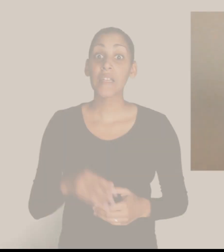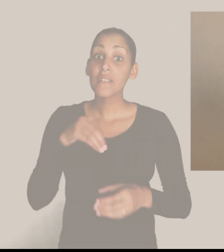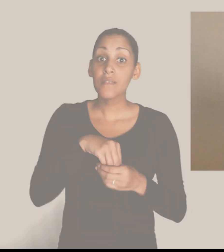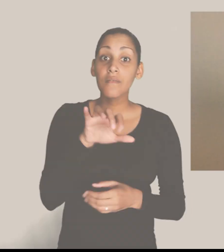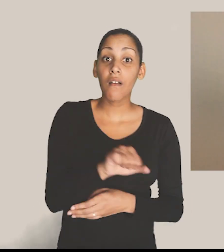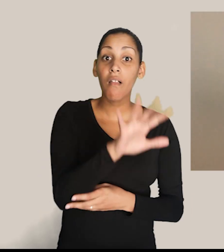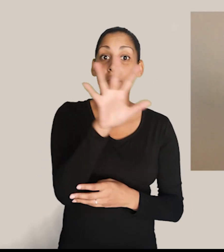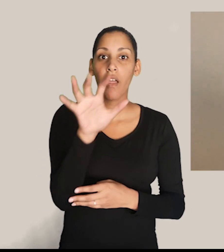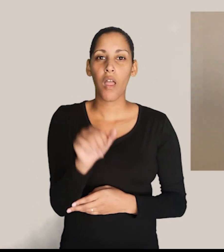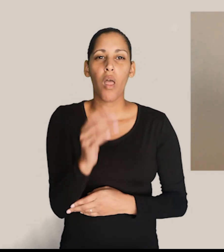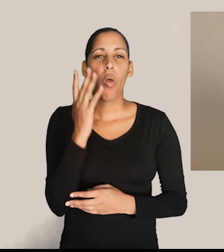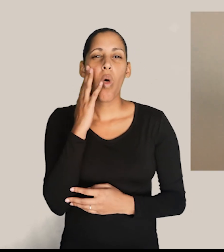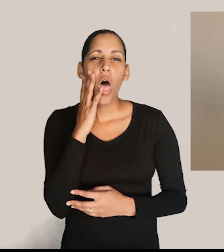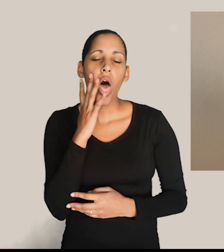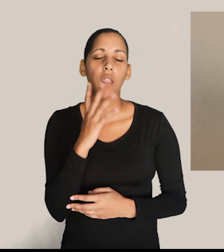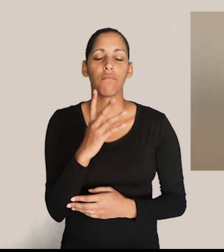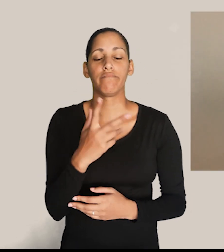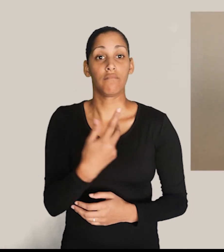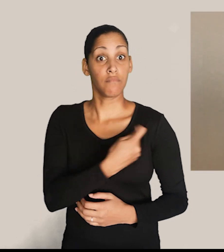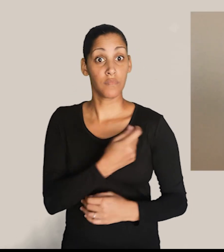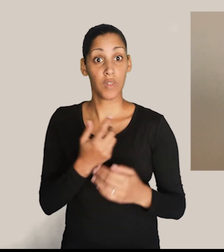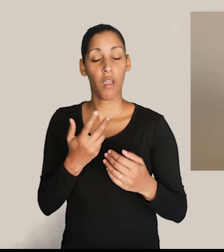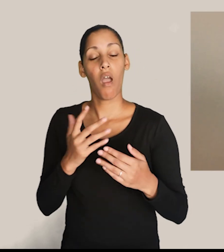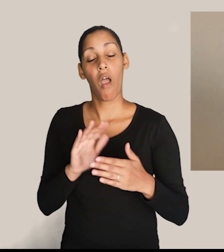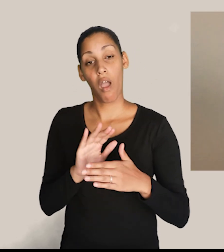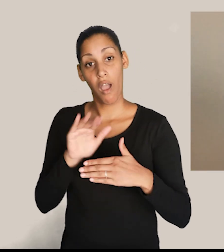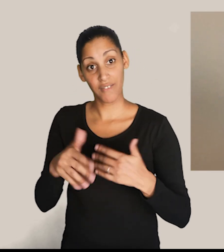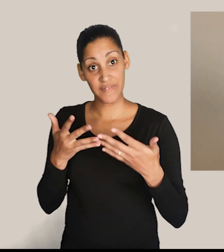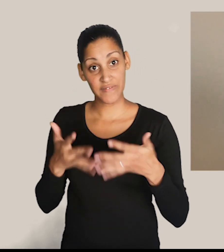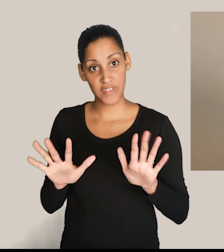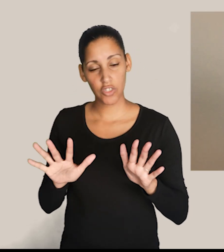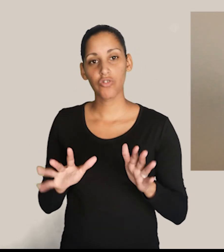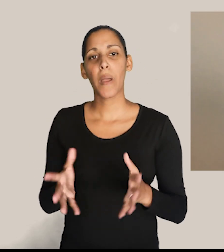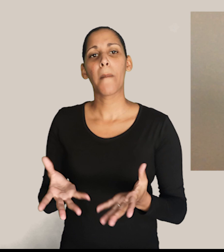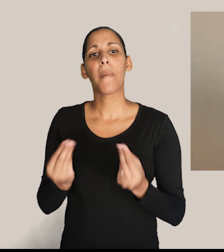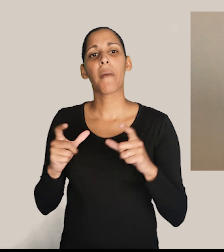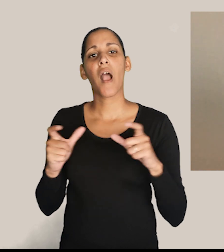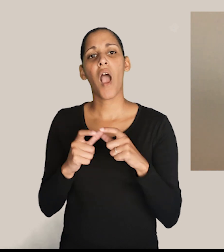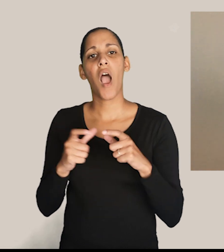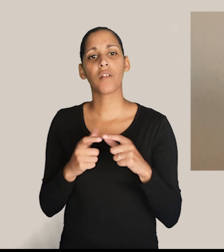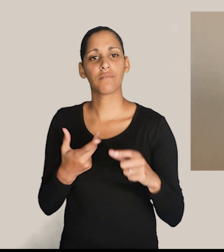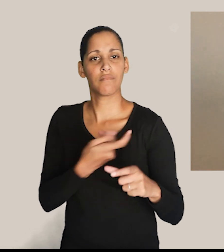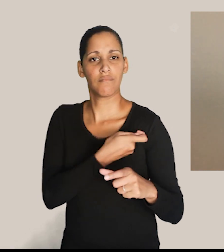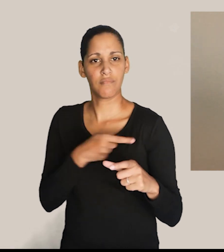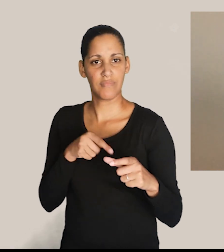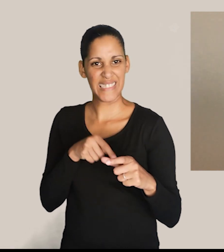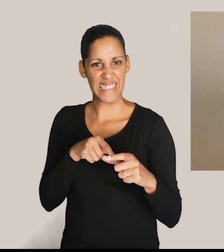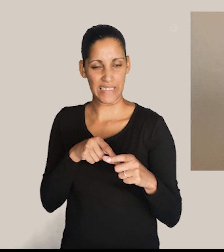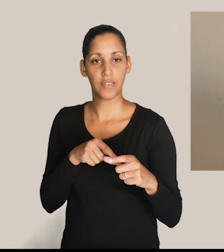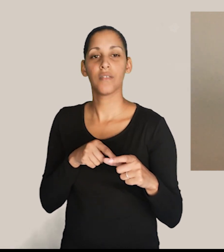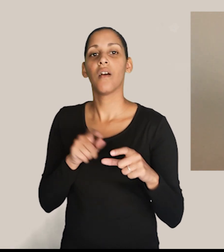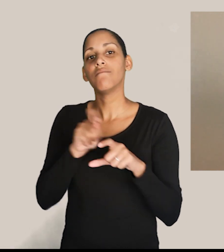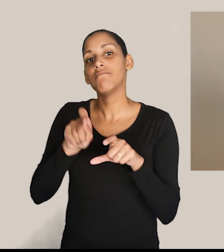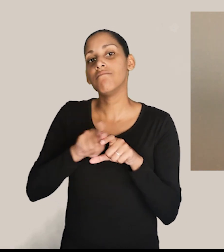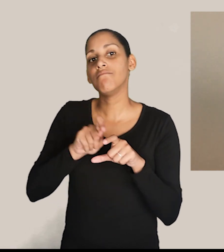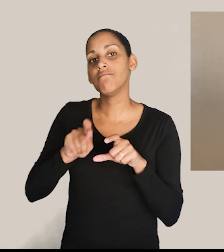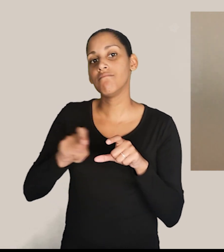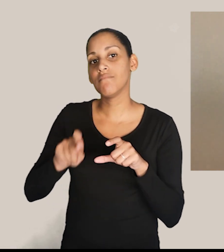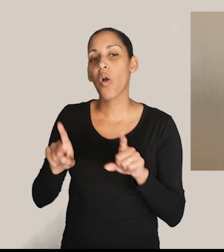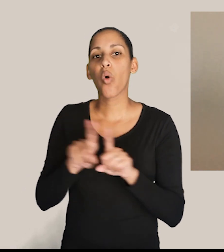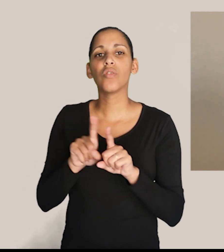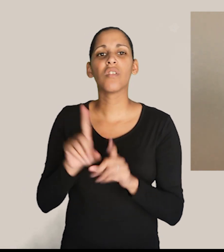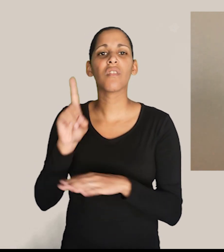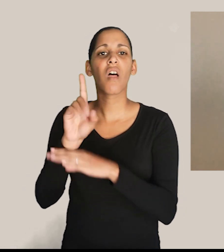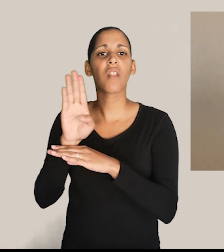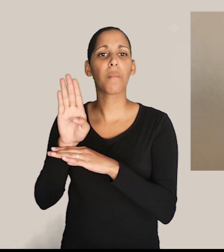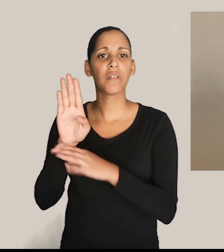In South Africa, after vaccination, you will receive a vaccine card and your details will be entered into a